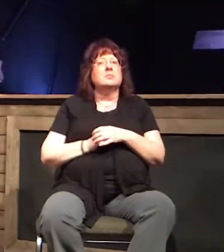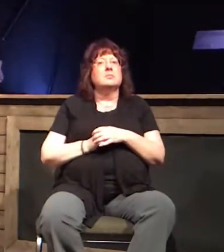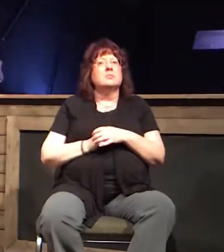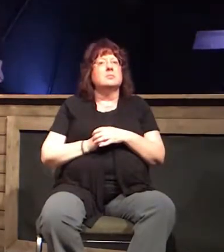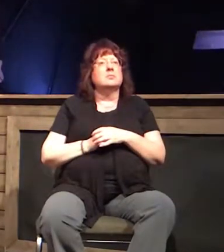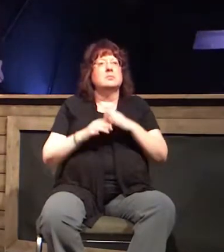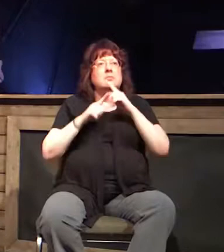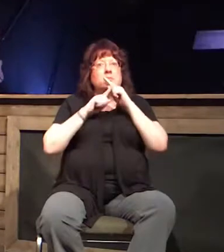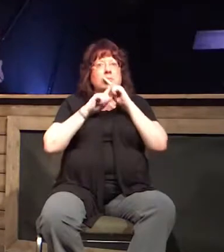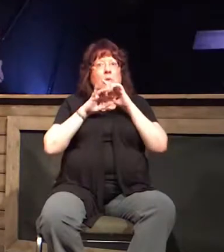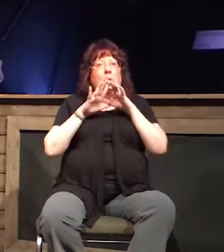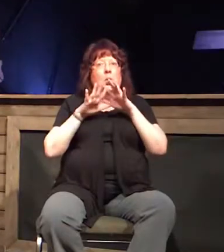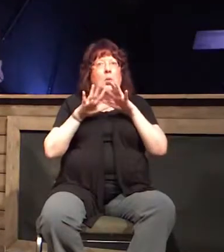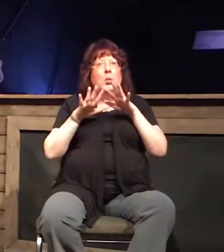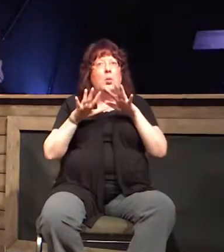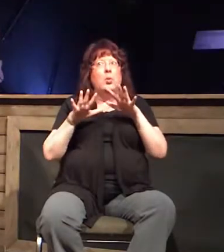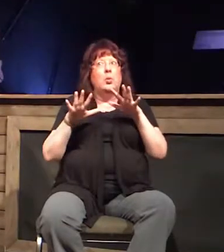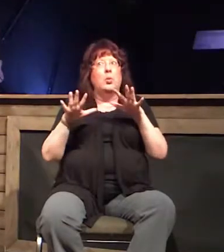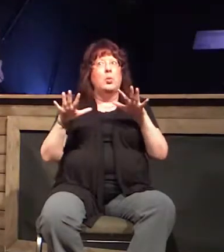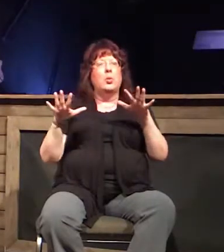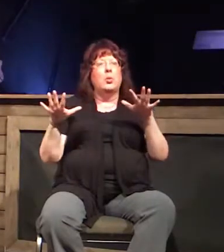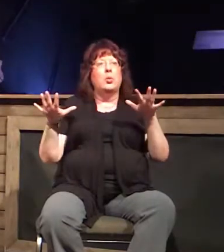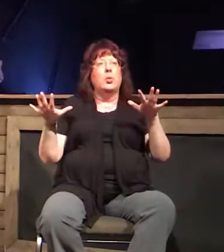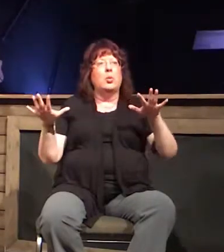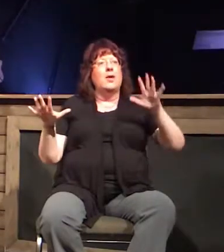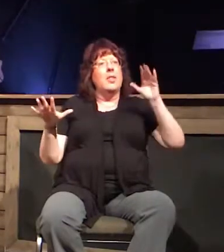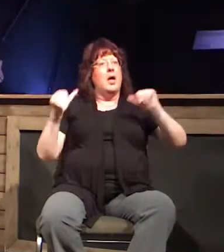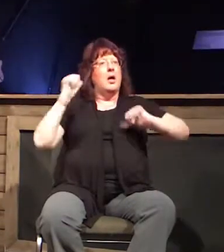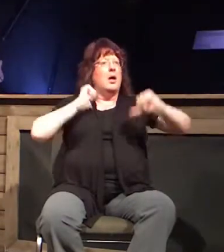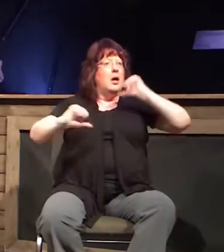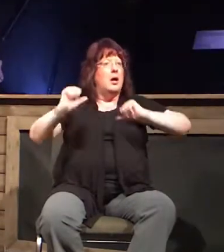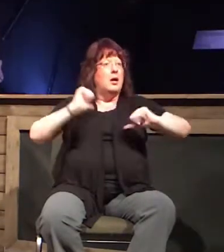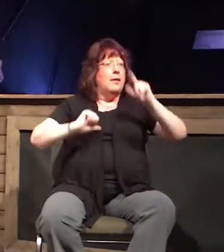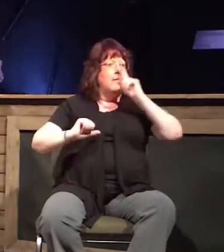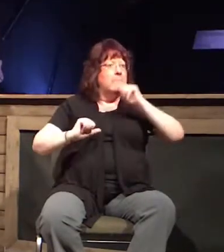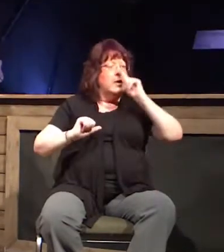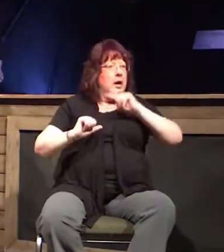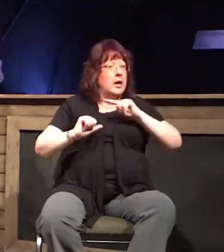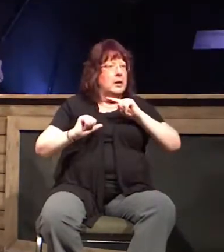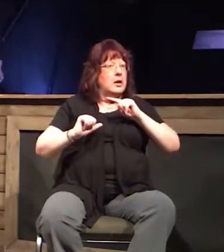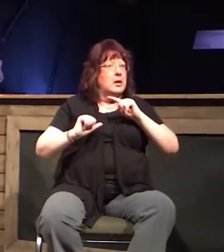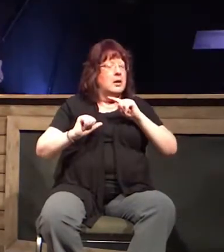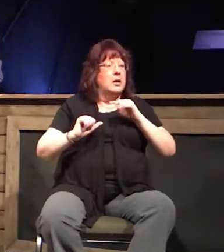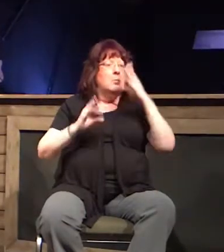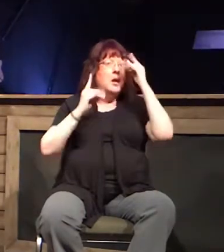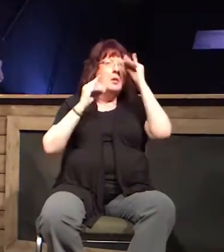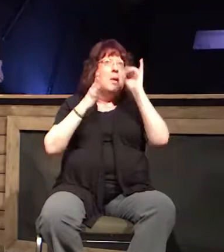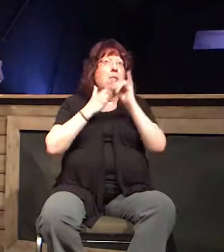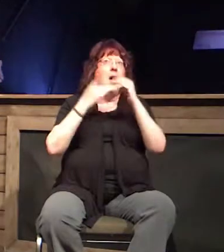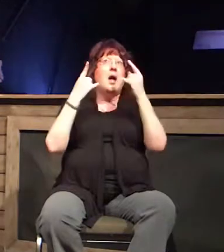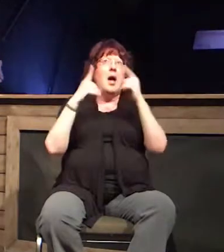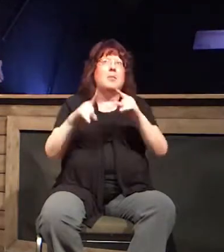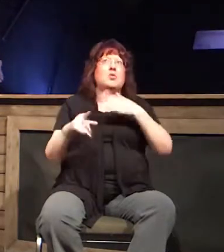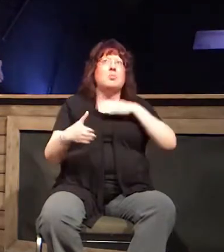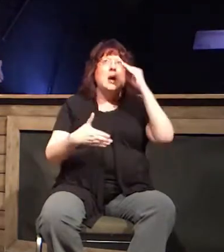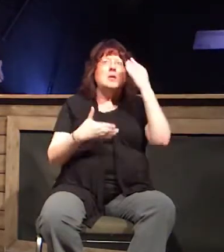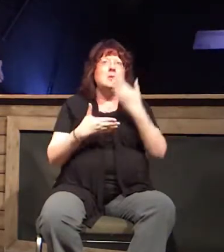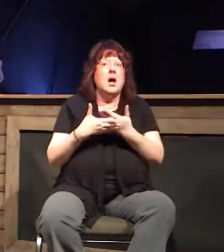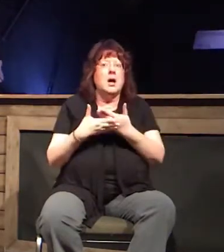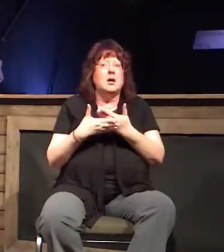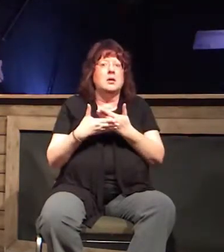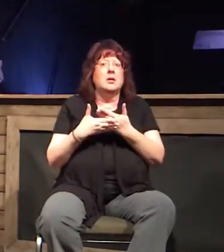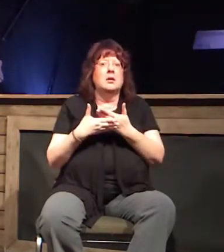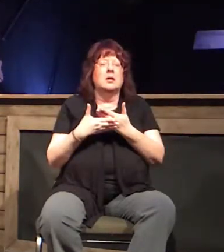A pin drop. That was a reenactment. Just thinking about that happening to my son